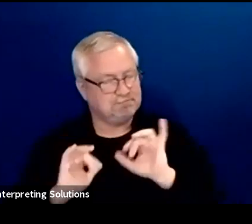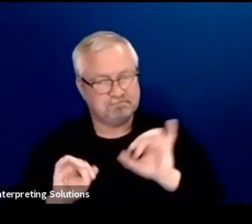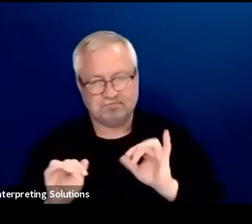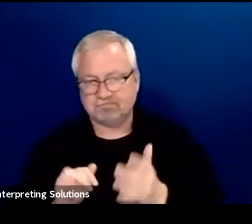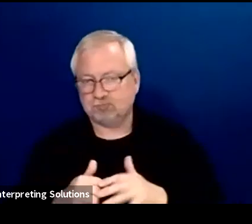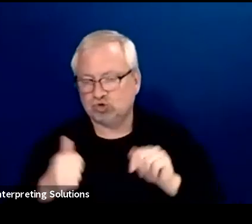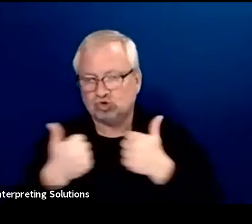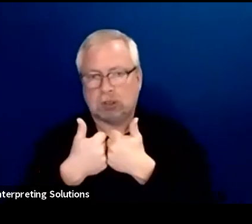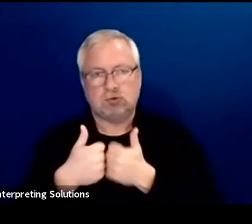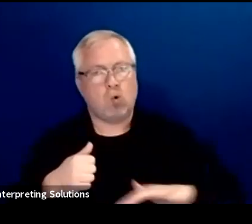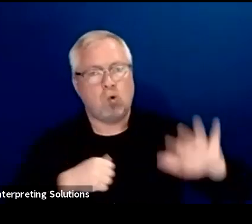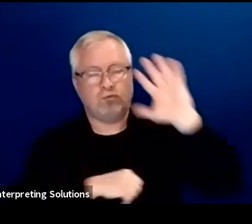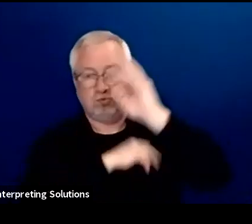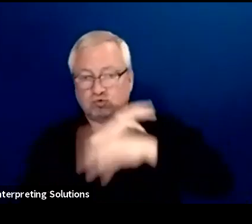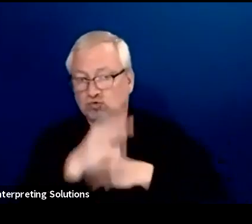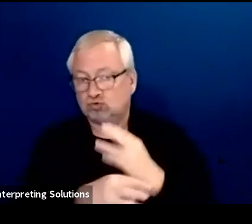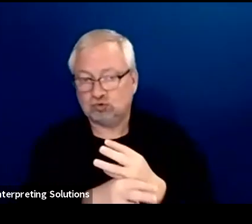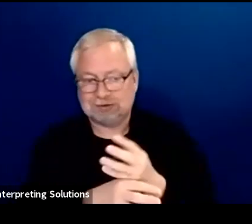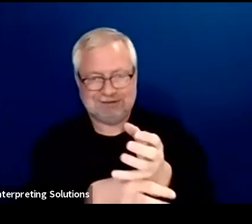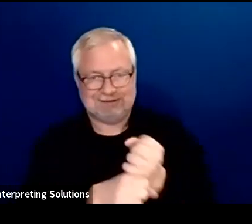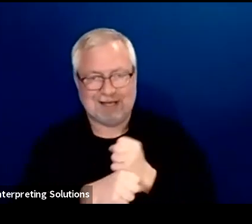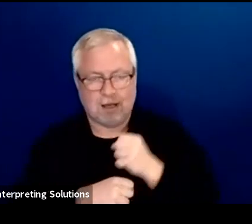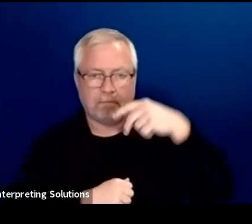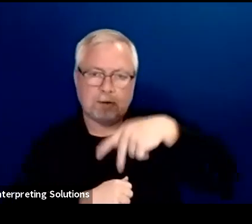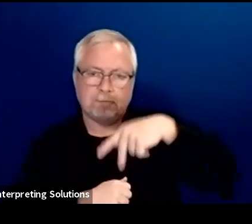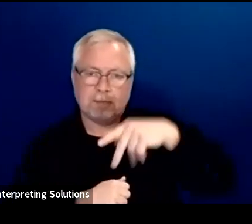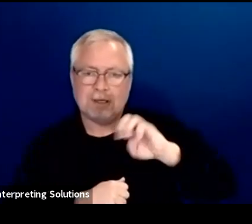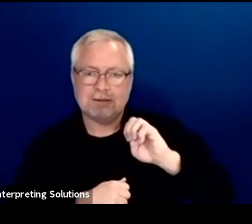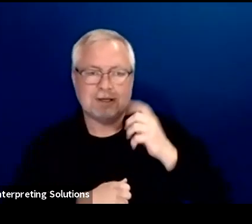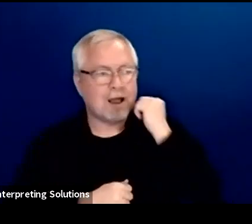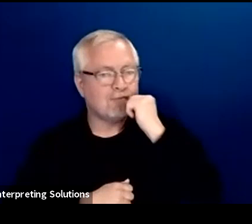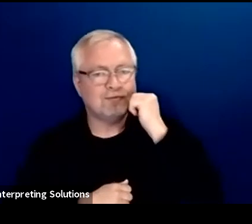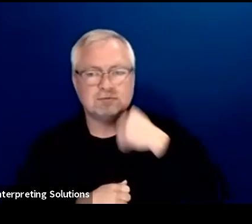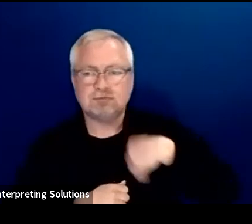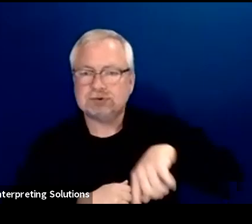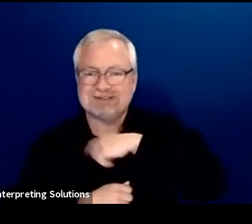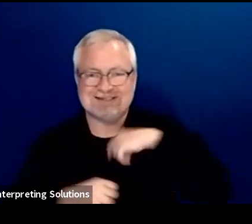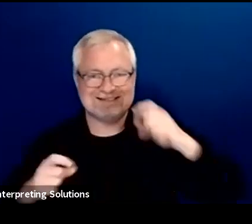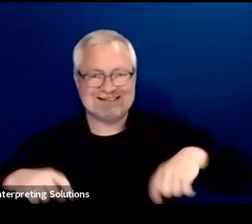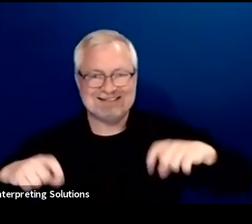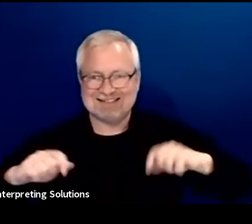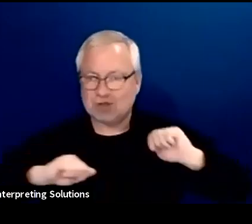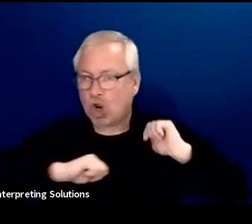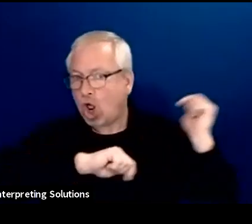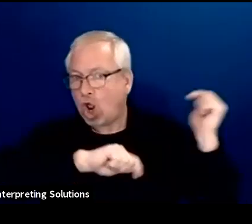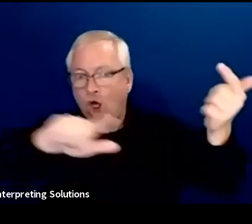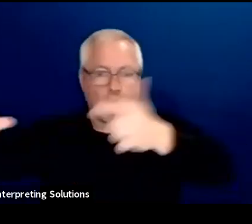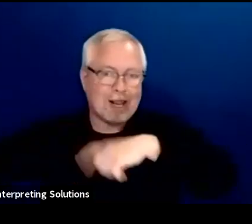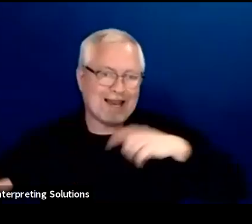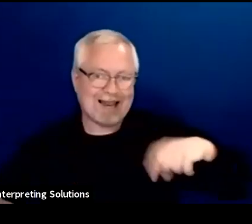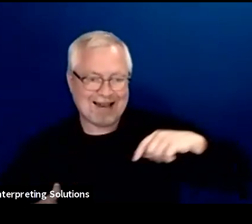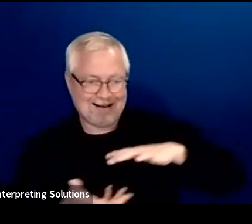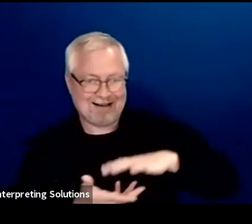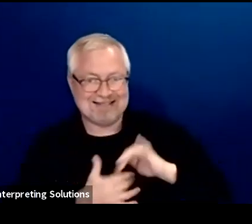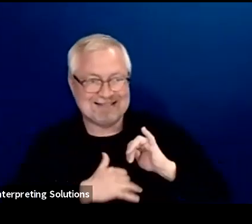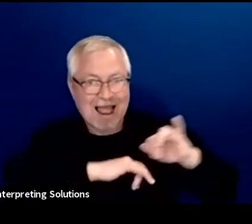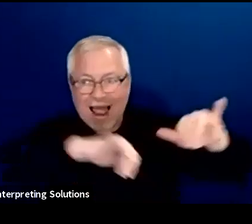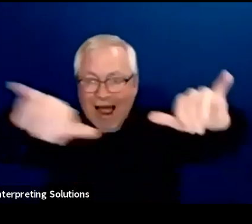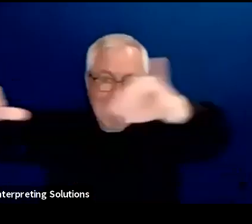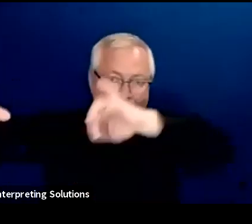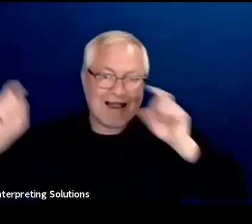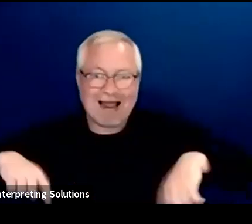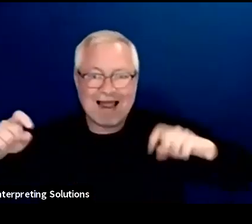on earth needing the same stuff all at the same time. So that continues to be a real challenge for us on not